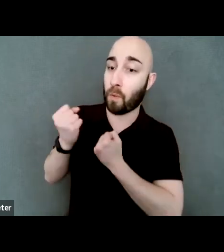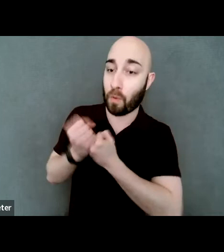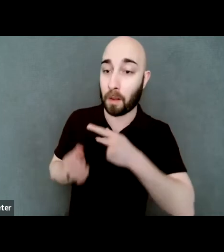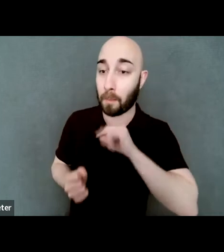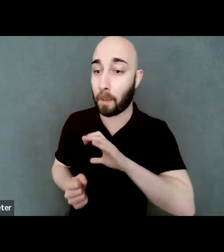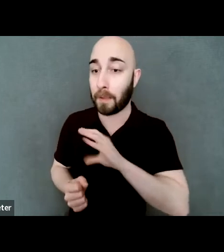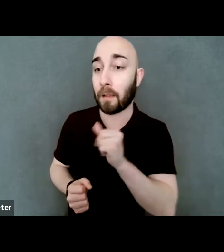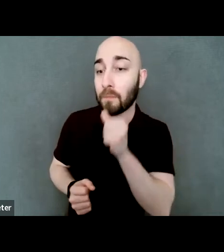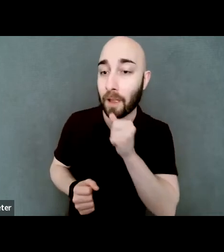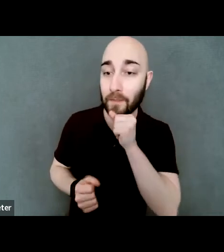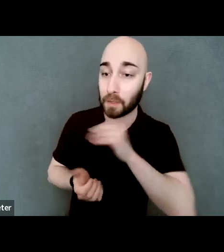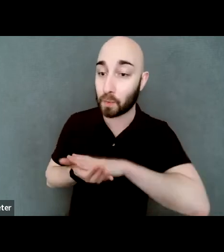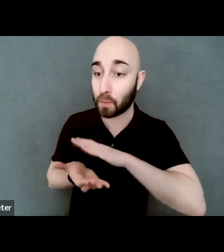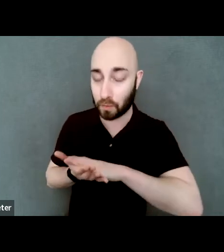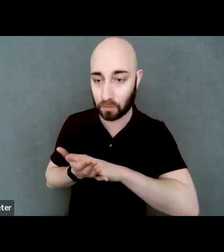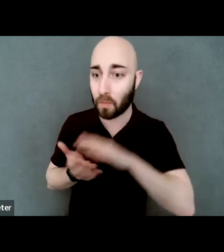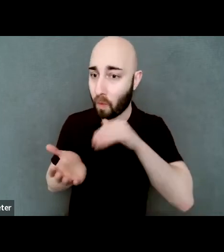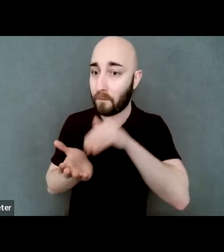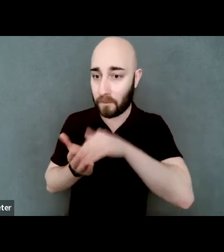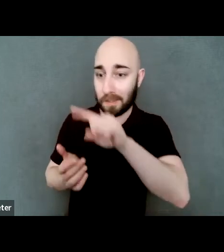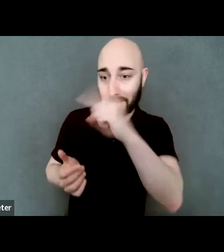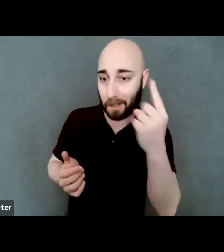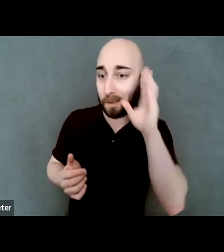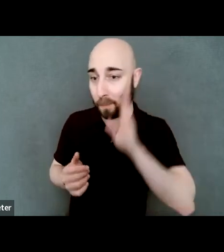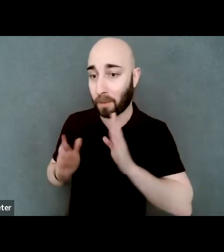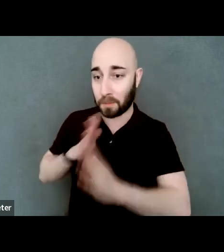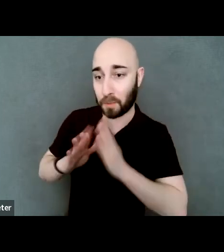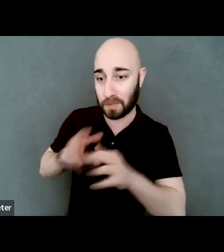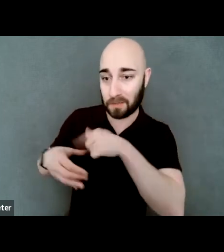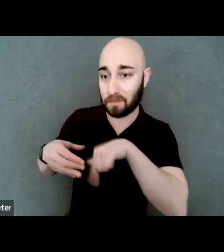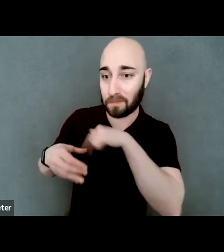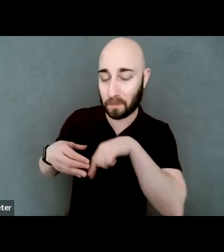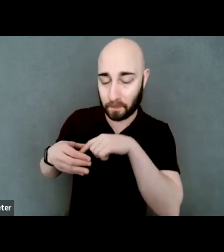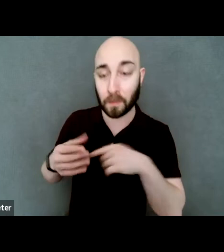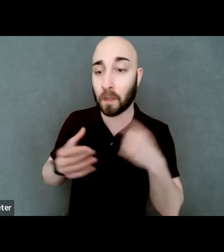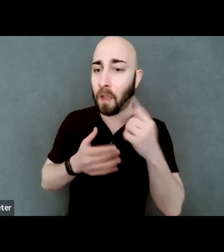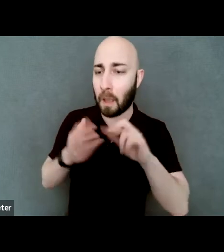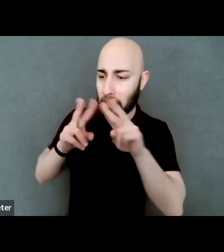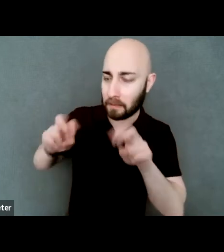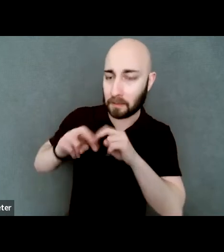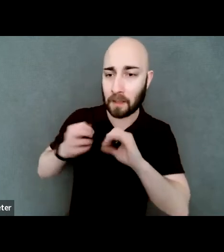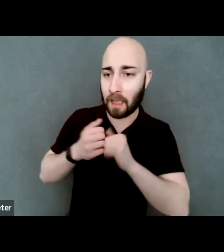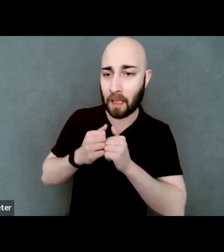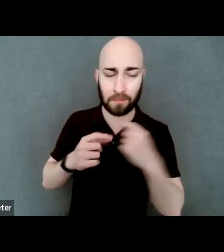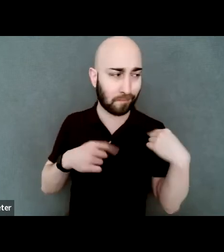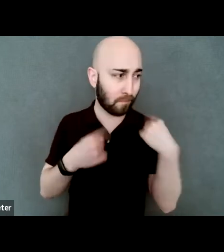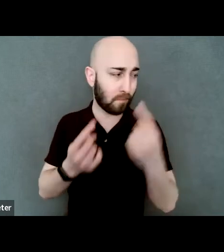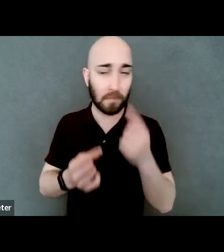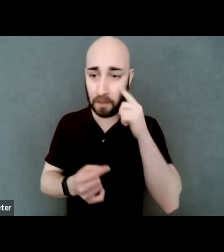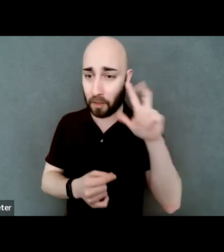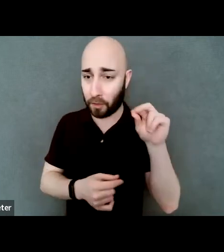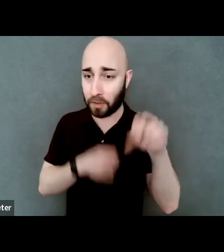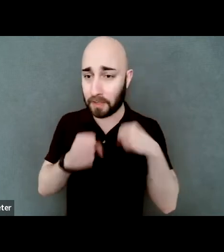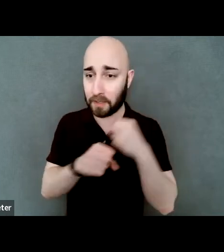schools that are often in the Black and Brown communities. And what it looked like is looked at is how over the last three